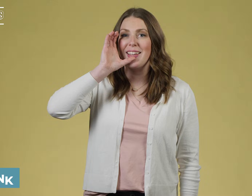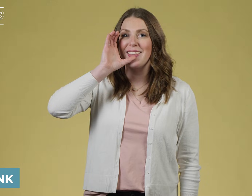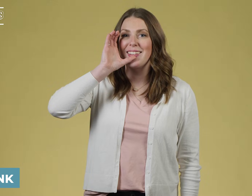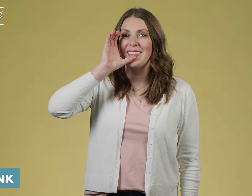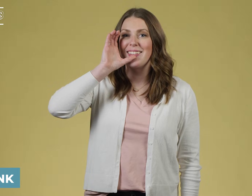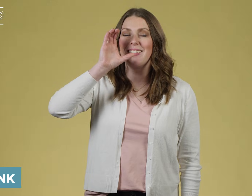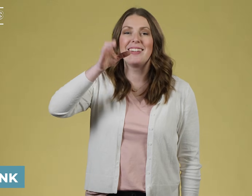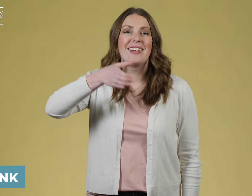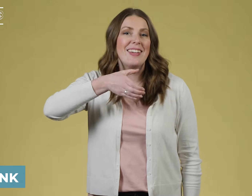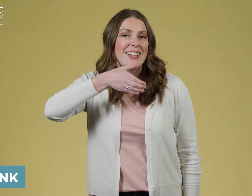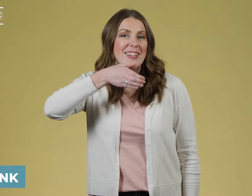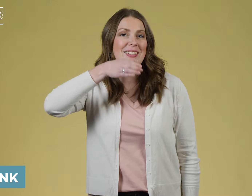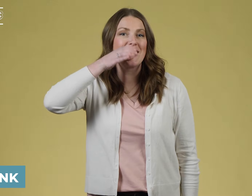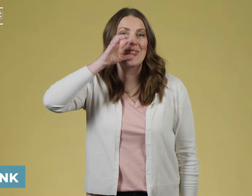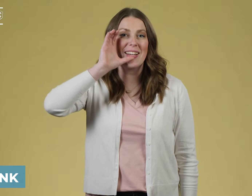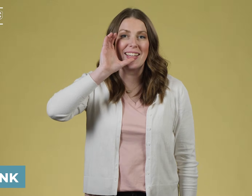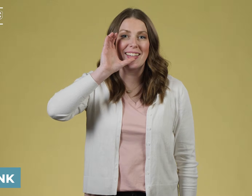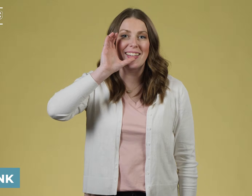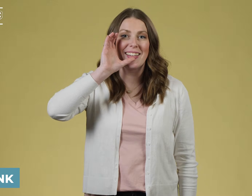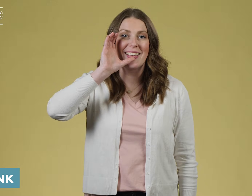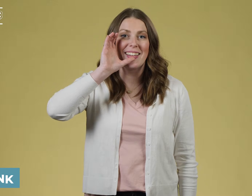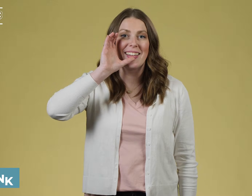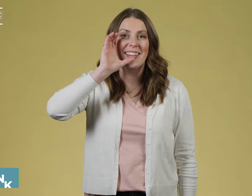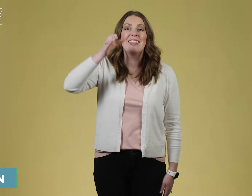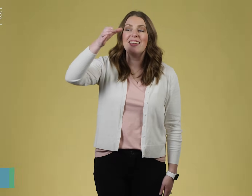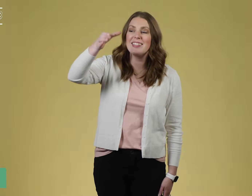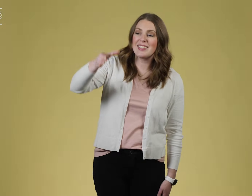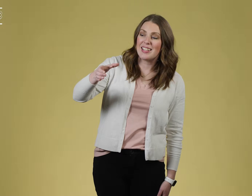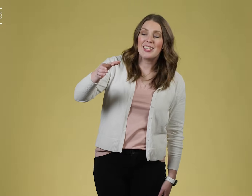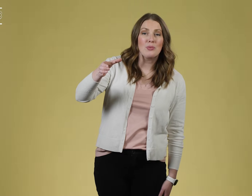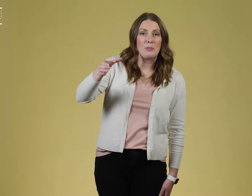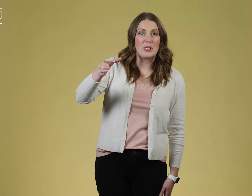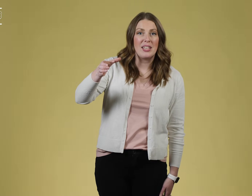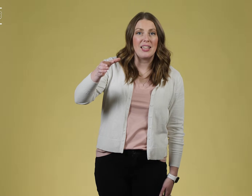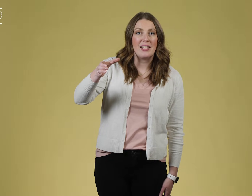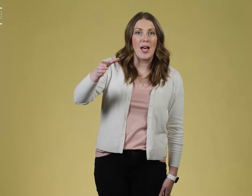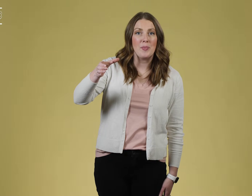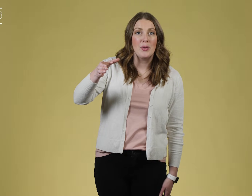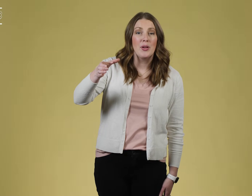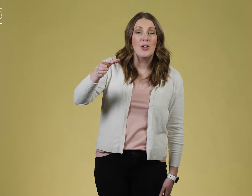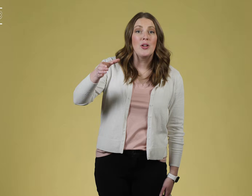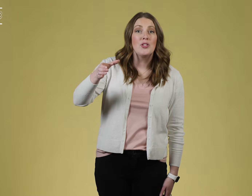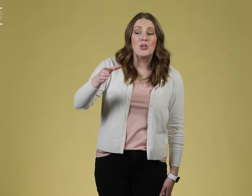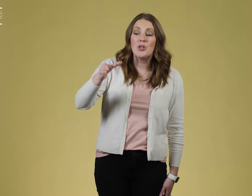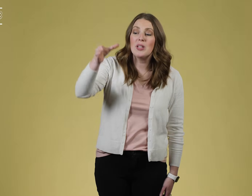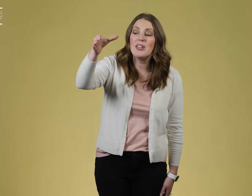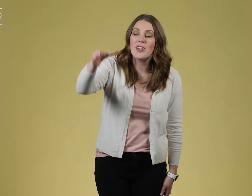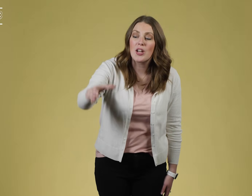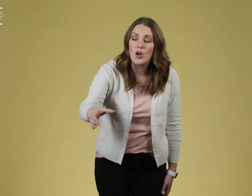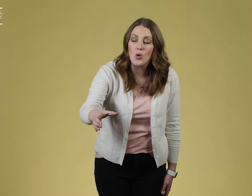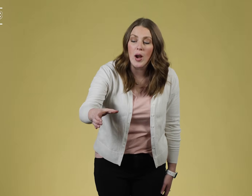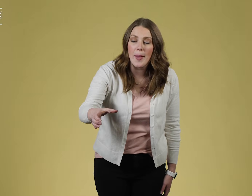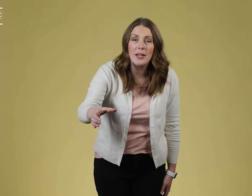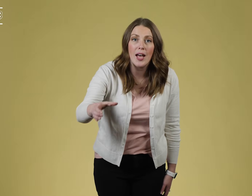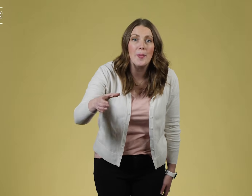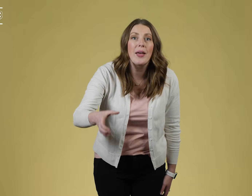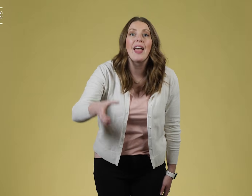Drink. Drink. This is representing a cup. So you can even grab a cup